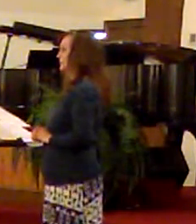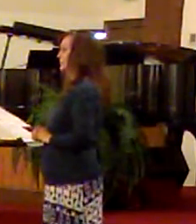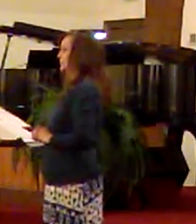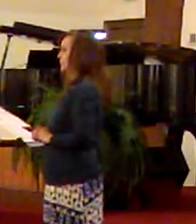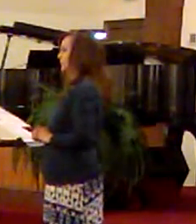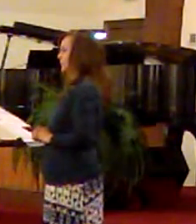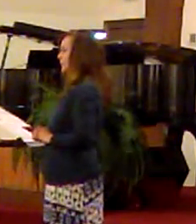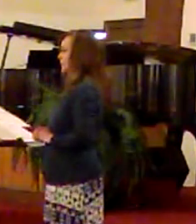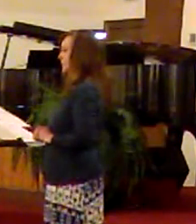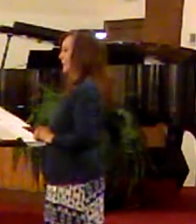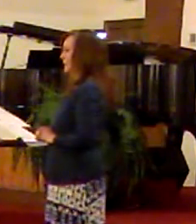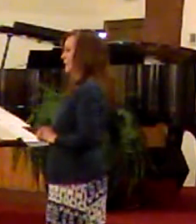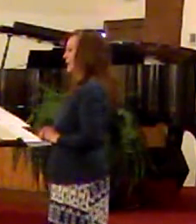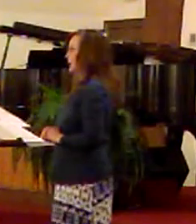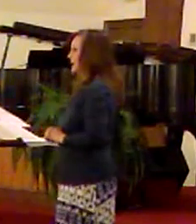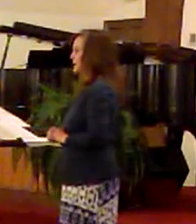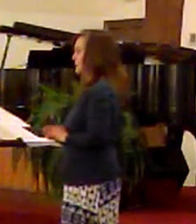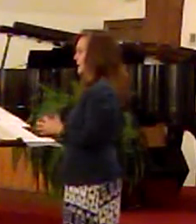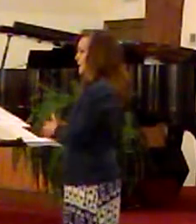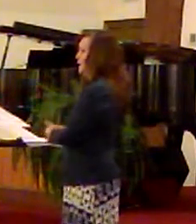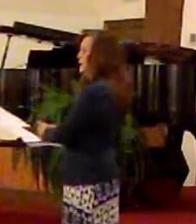He's been in the States since 2000.